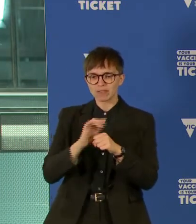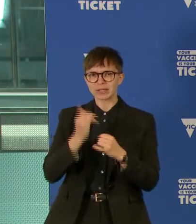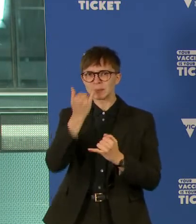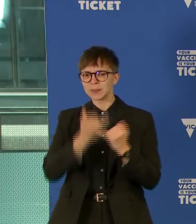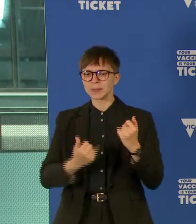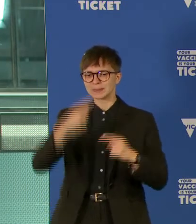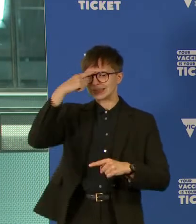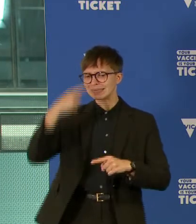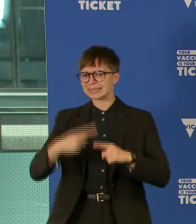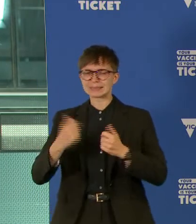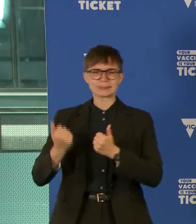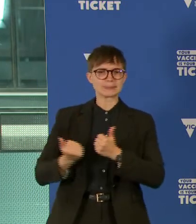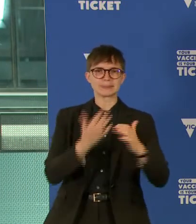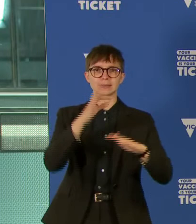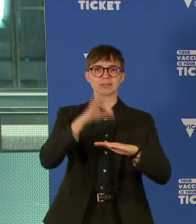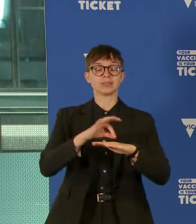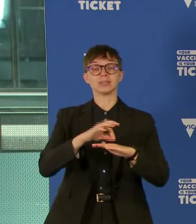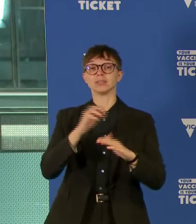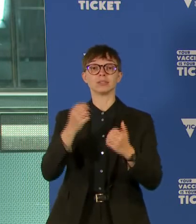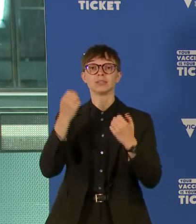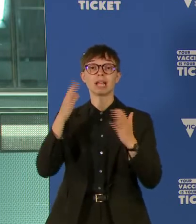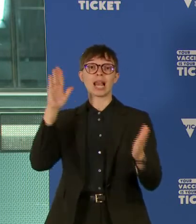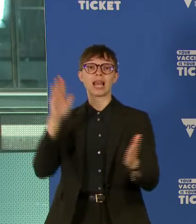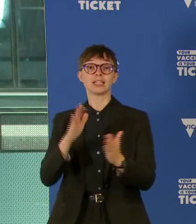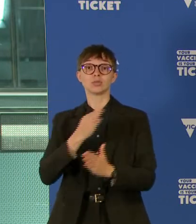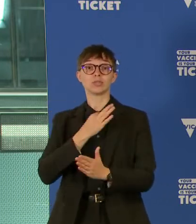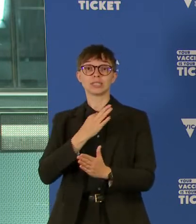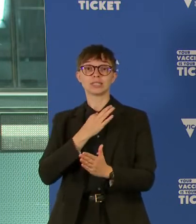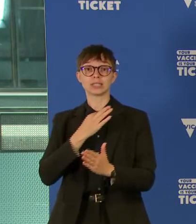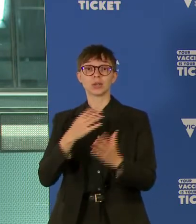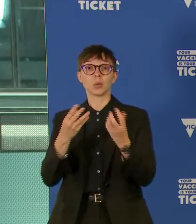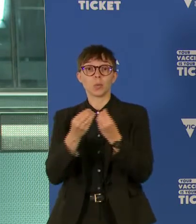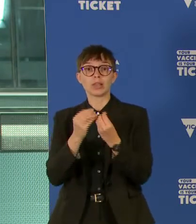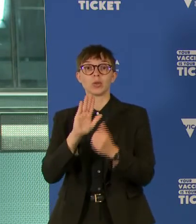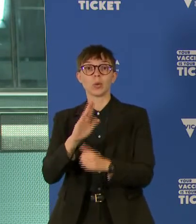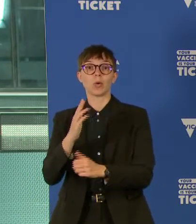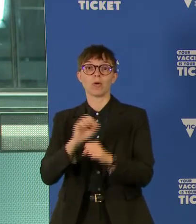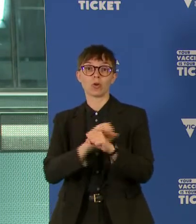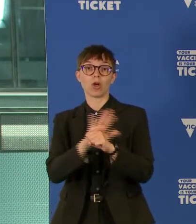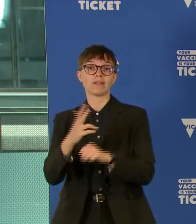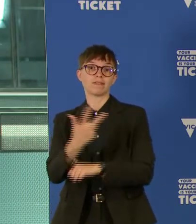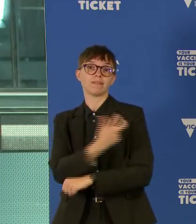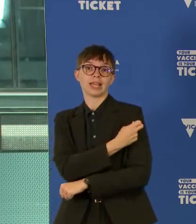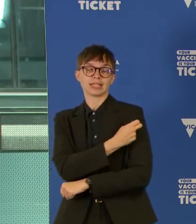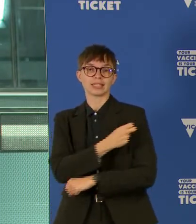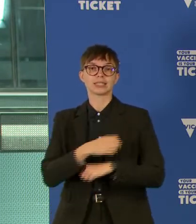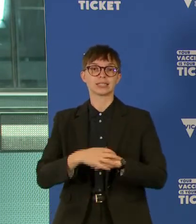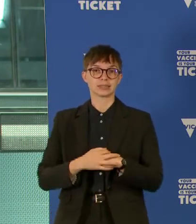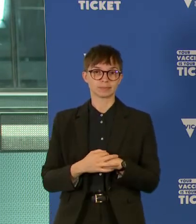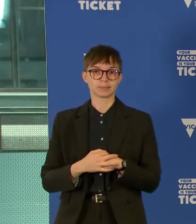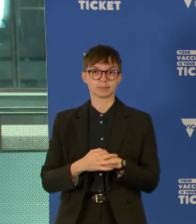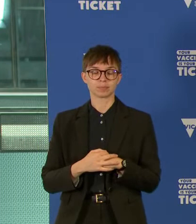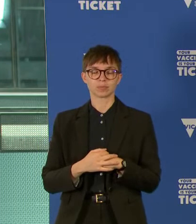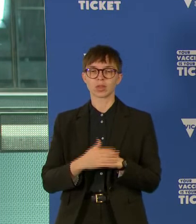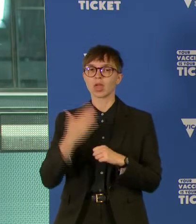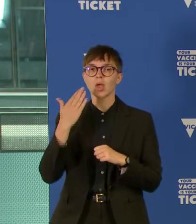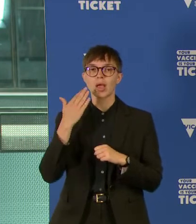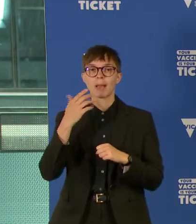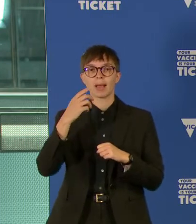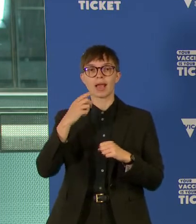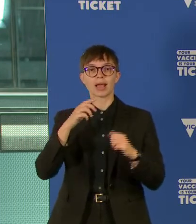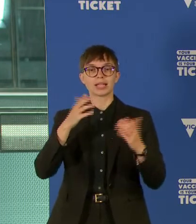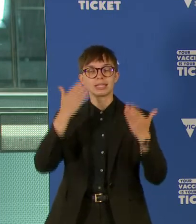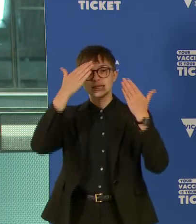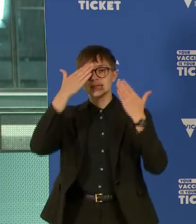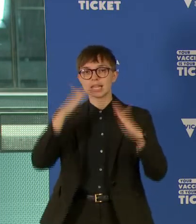get to protect your own life whilst at the same time protecting our health system. Every death is a tragedy during